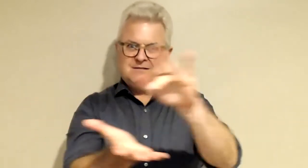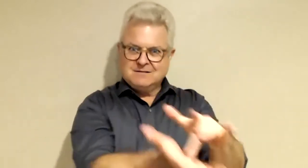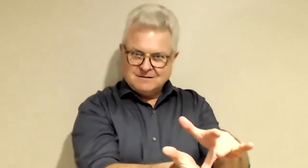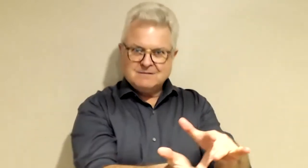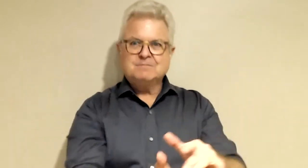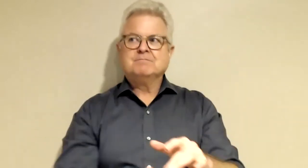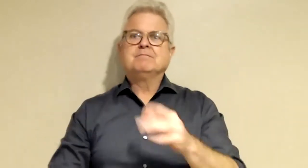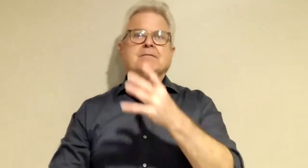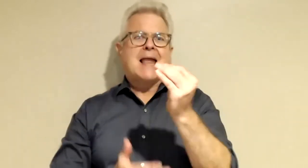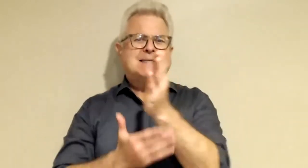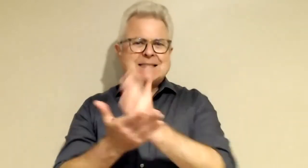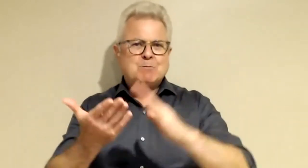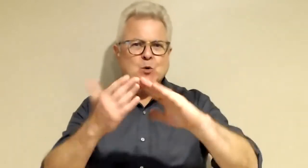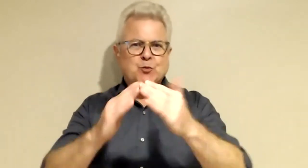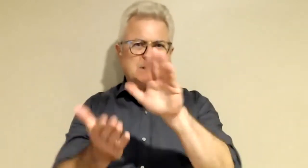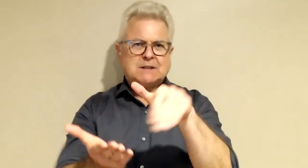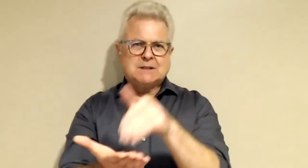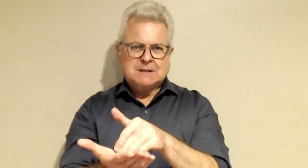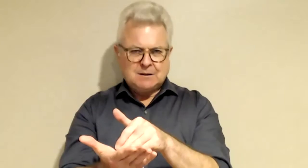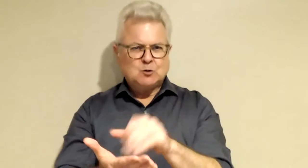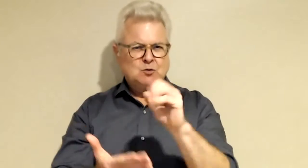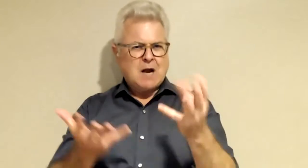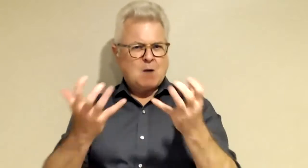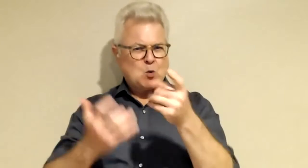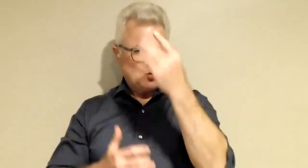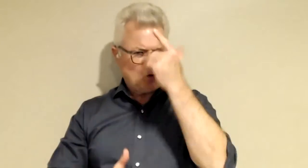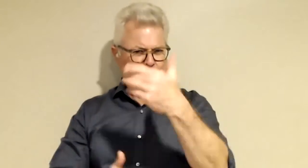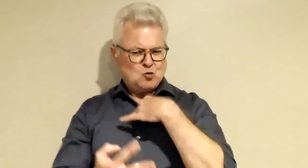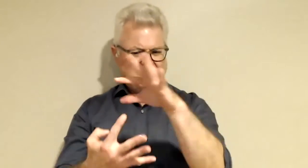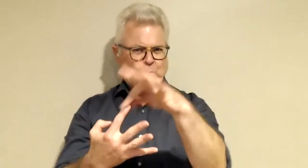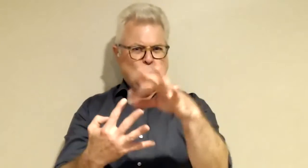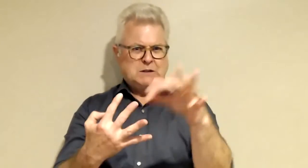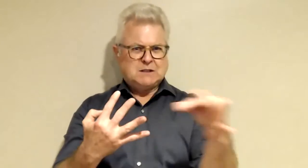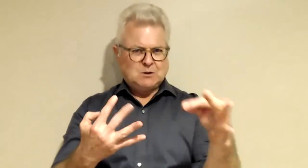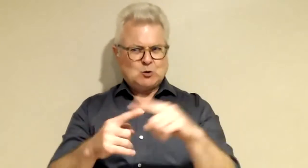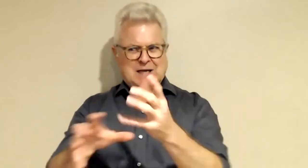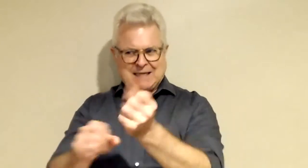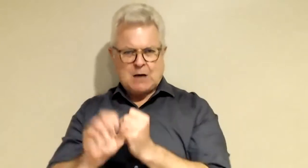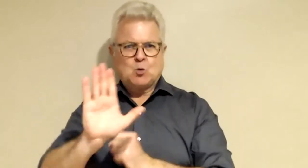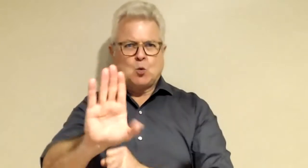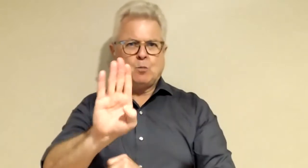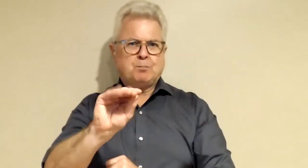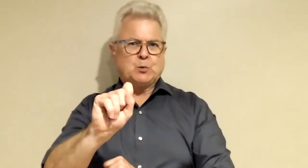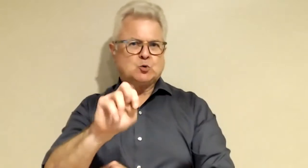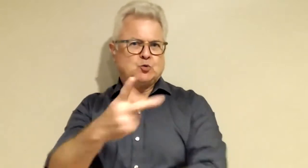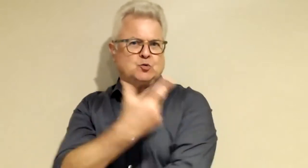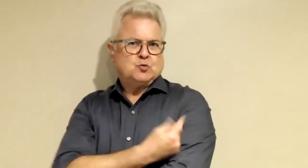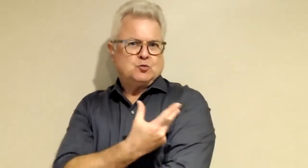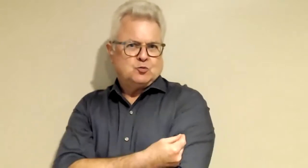were also offering those shots, such as state hospitals and state facilities and community health centers. So you do have options on where you want to get